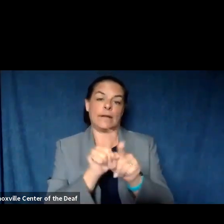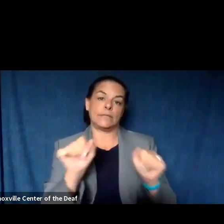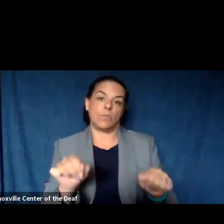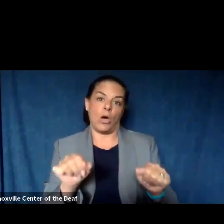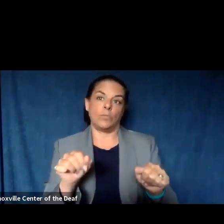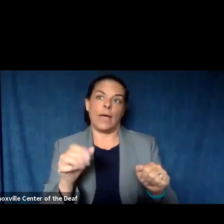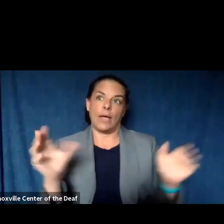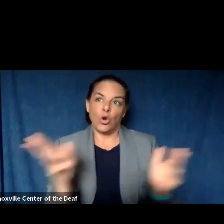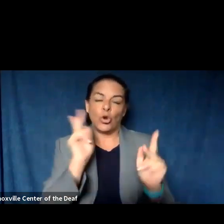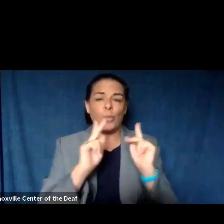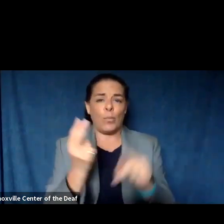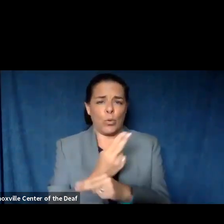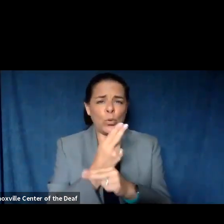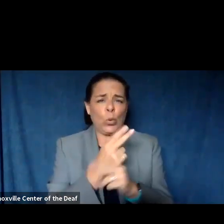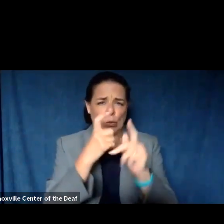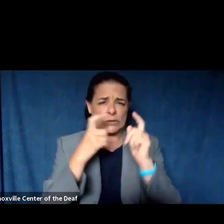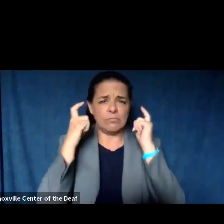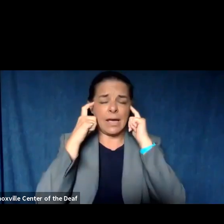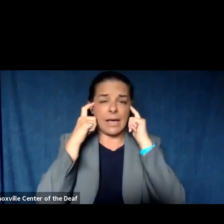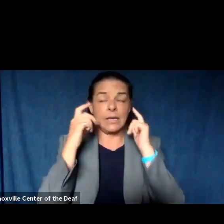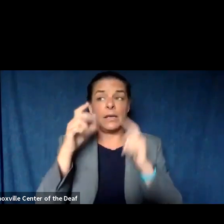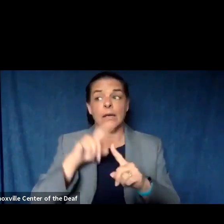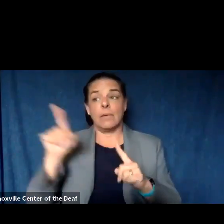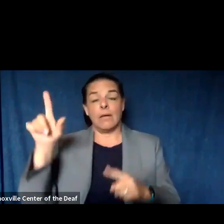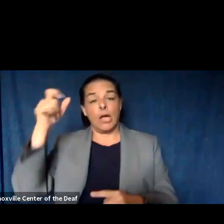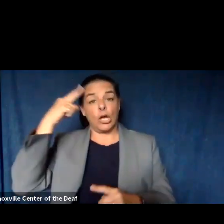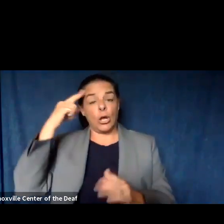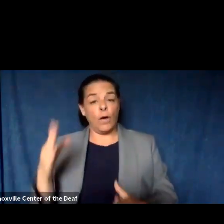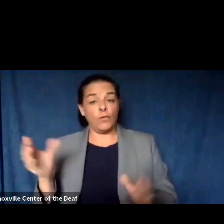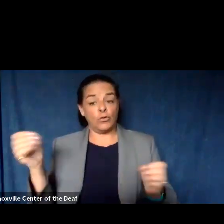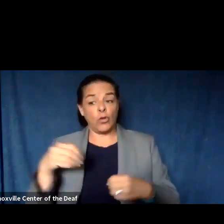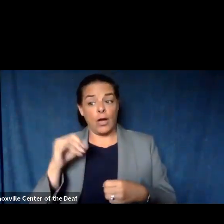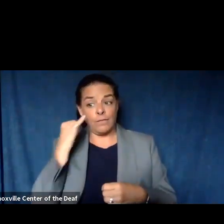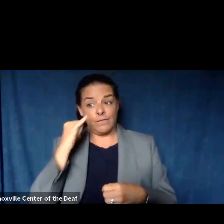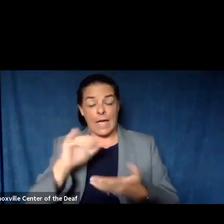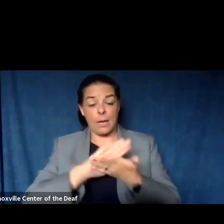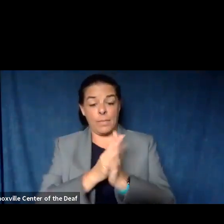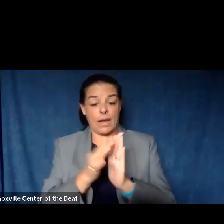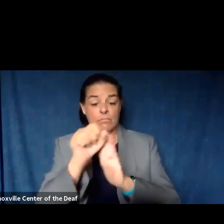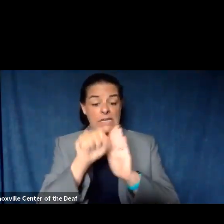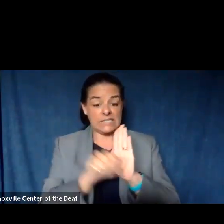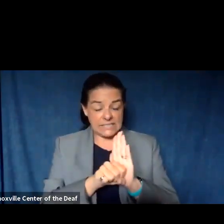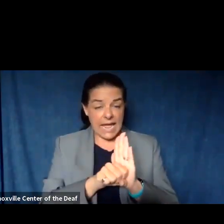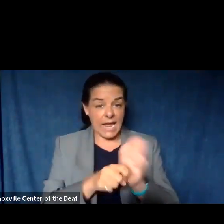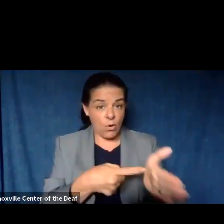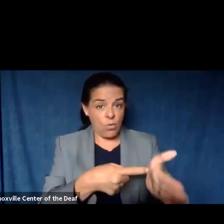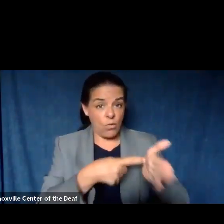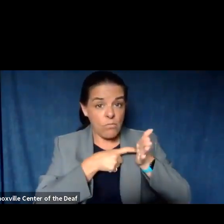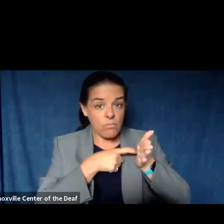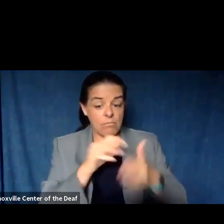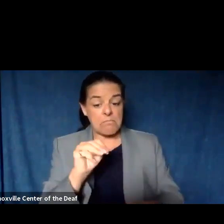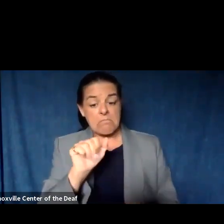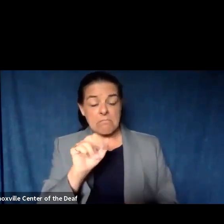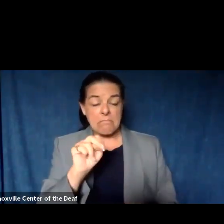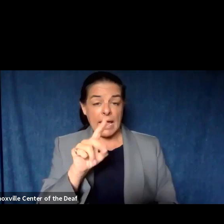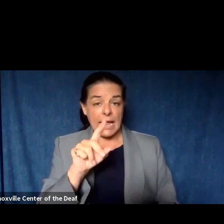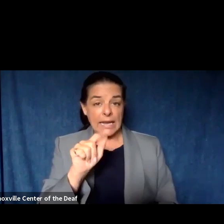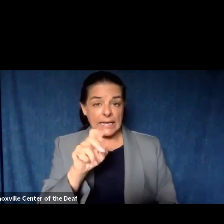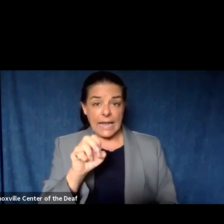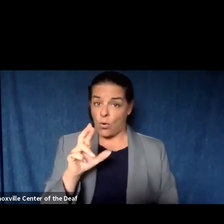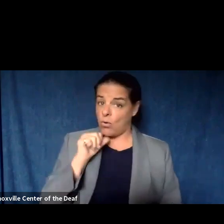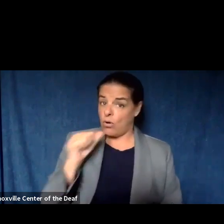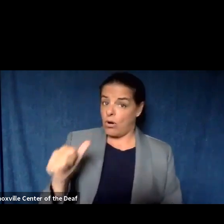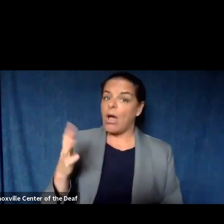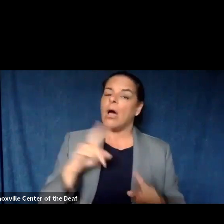use them. And so it's up to the governor's office whether that becomes a statewide mandate or not. But we do very much endorse